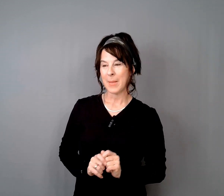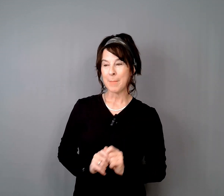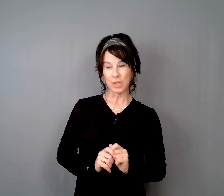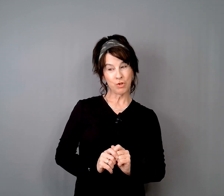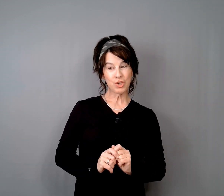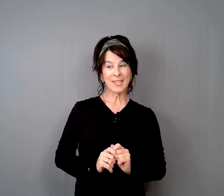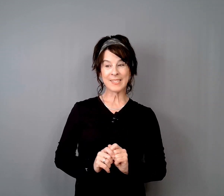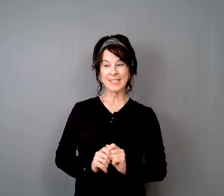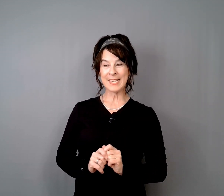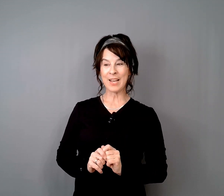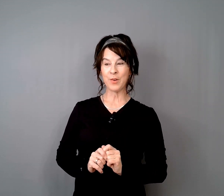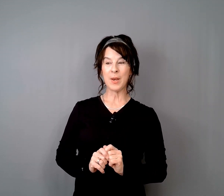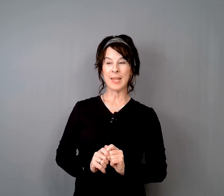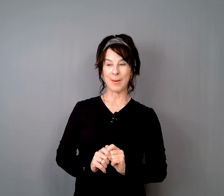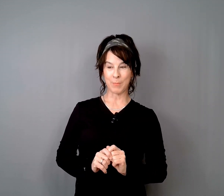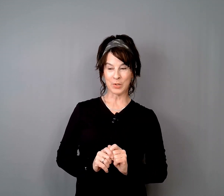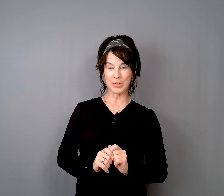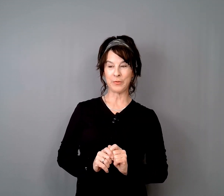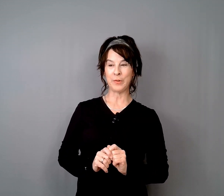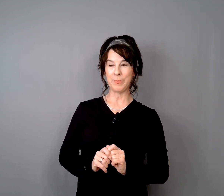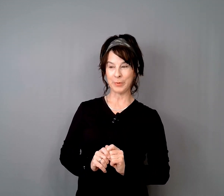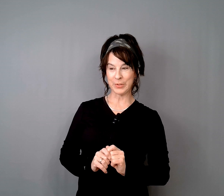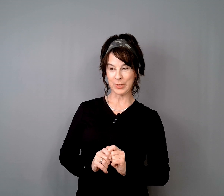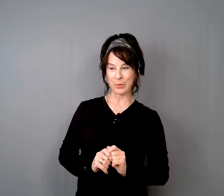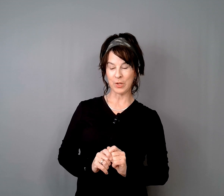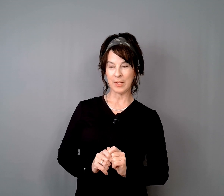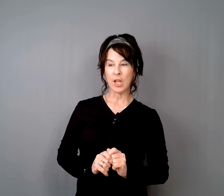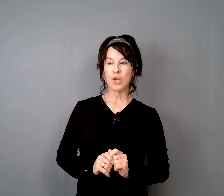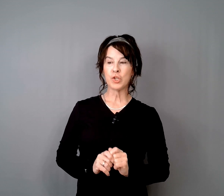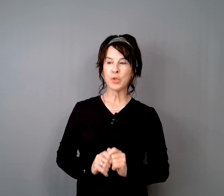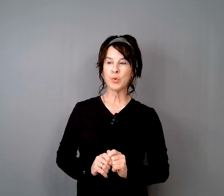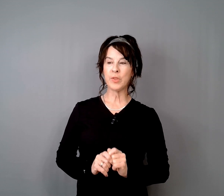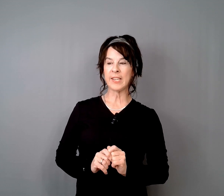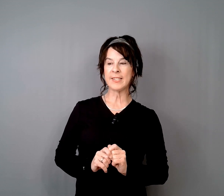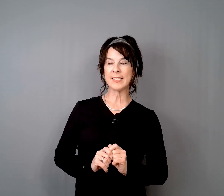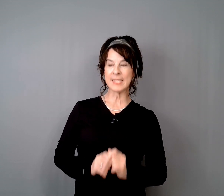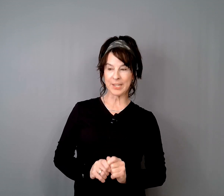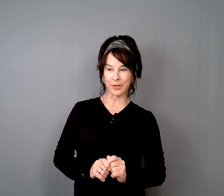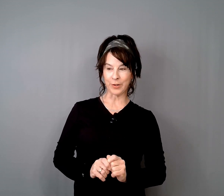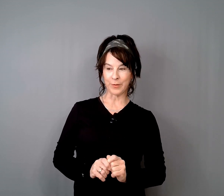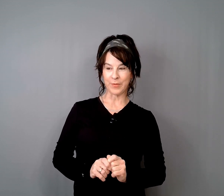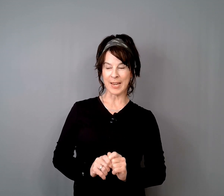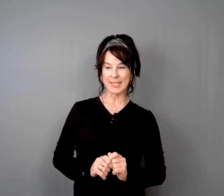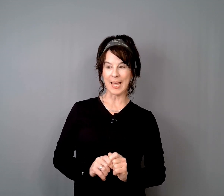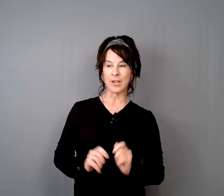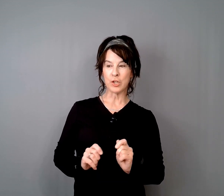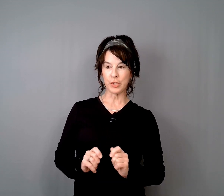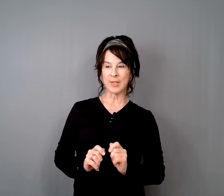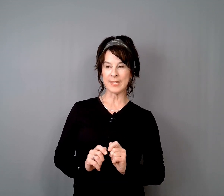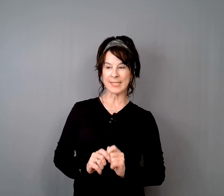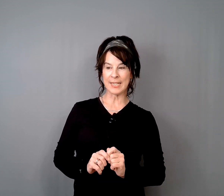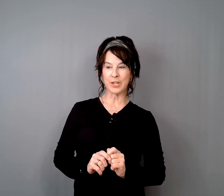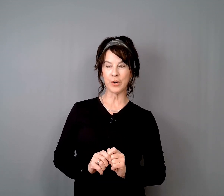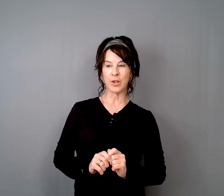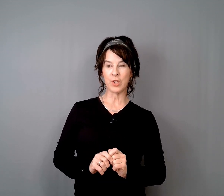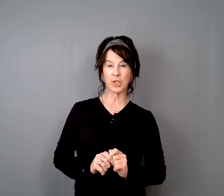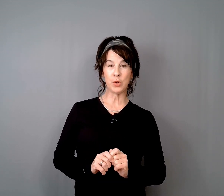But you chased us down in merciful pursuit. To the sinner, next line, to the sinner you